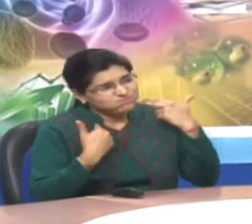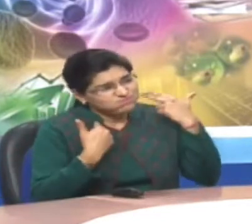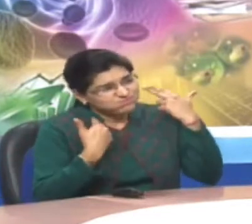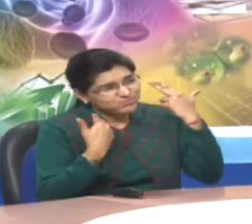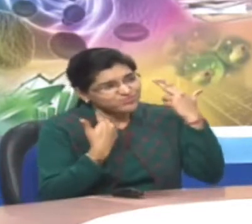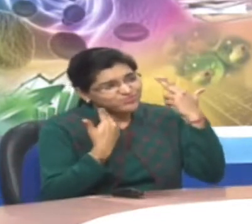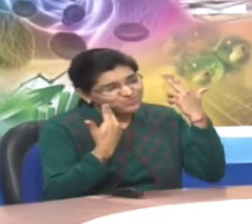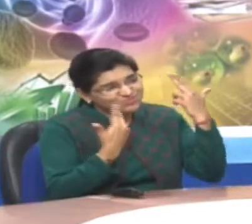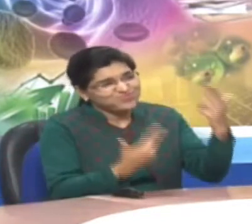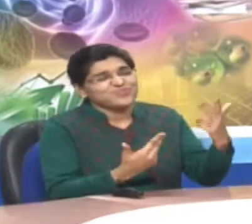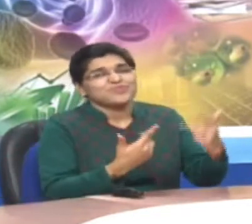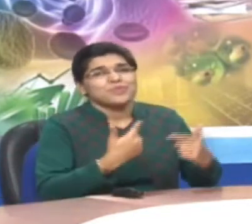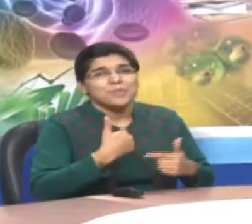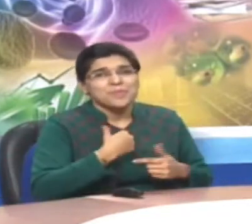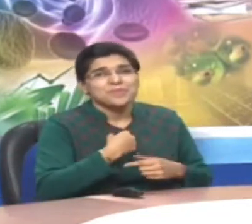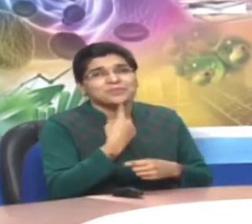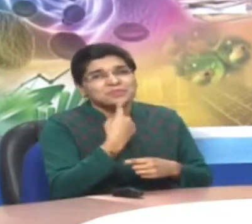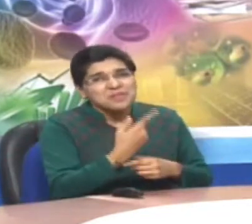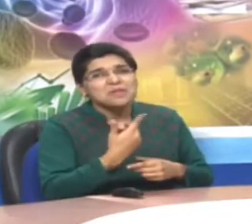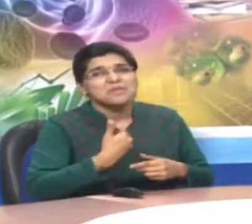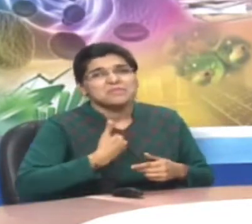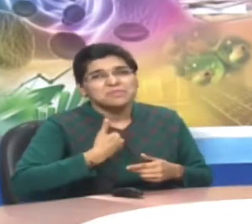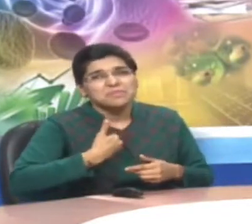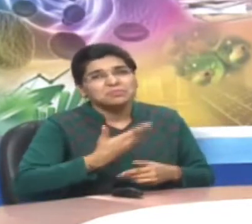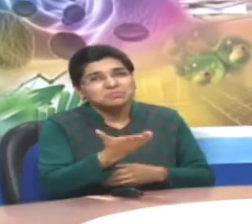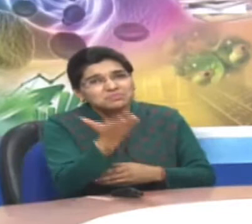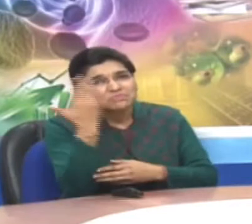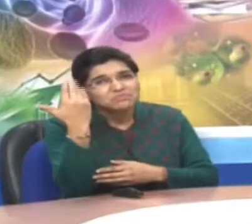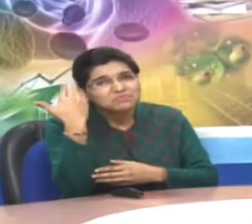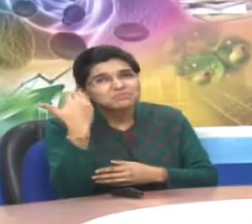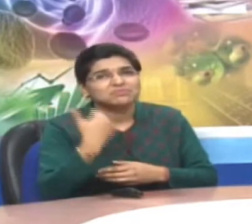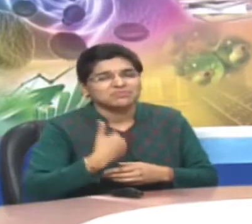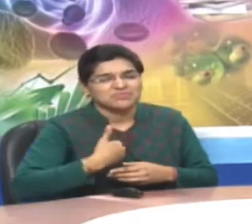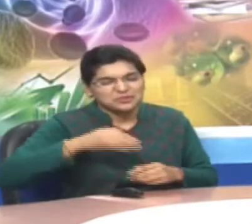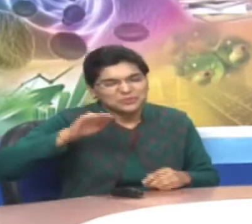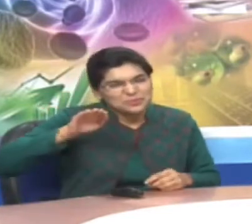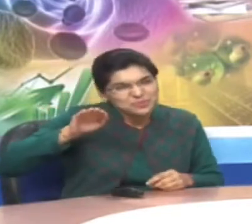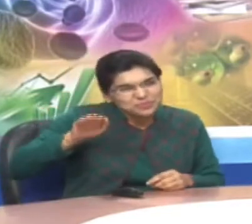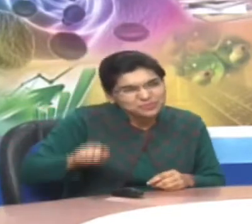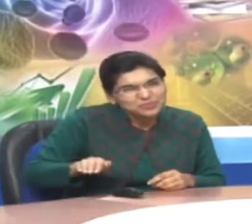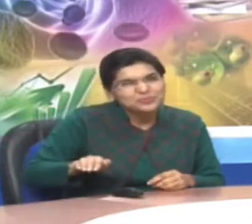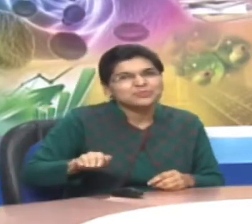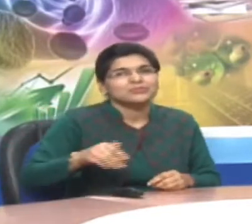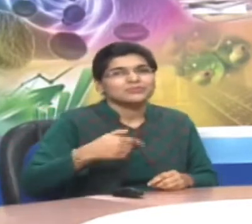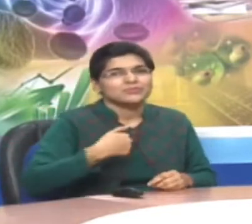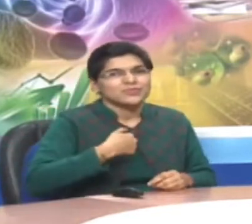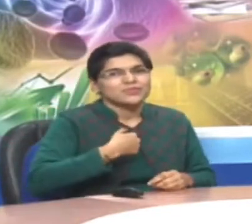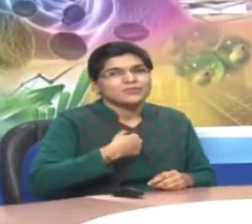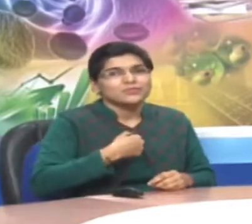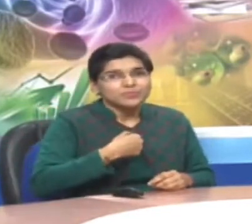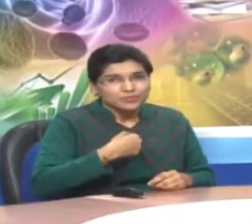at last a sympathetic audience. I'm going to tell you my life